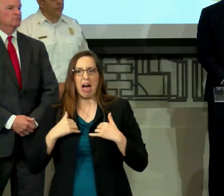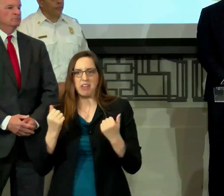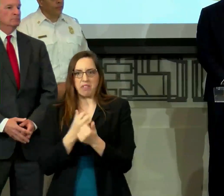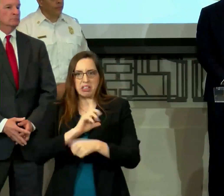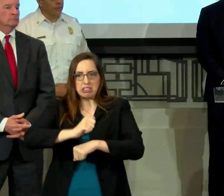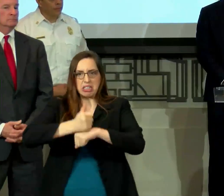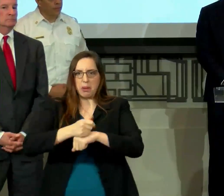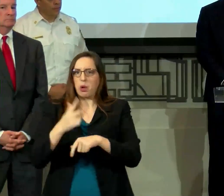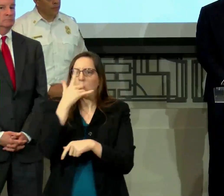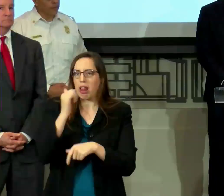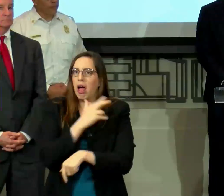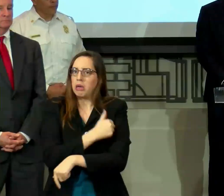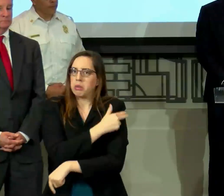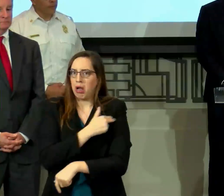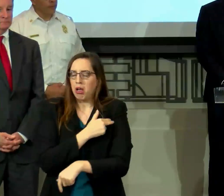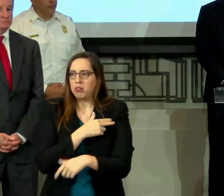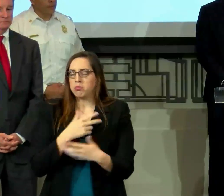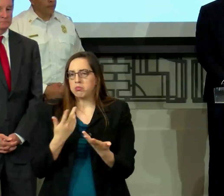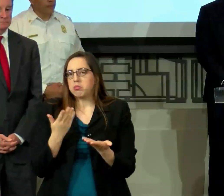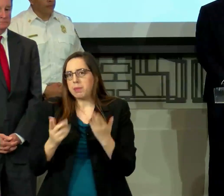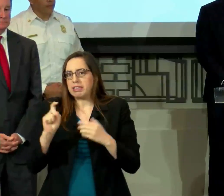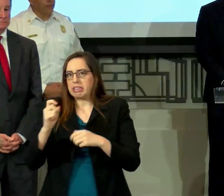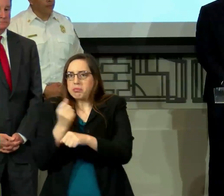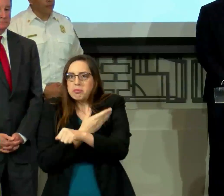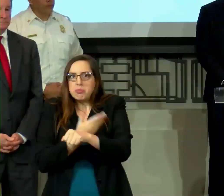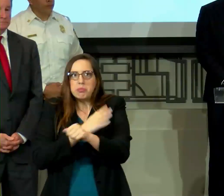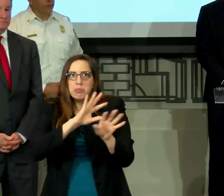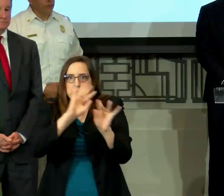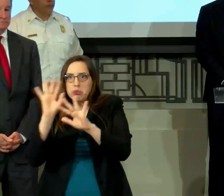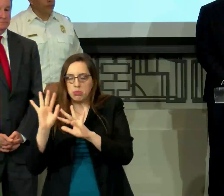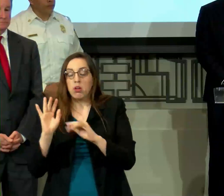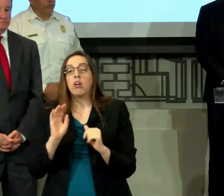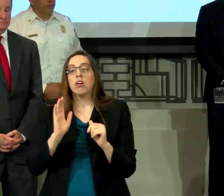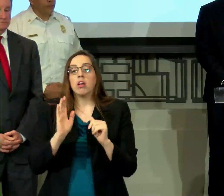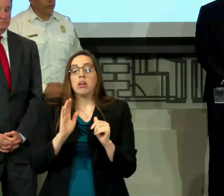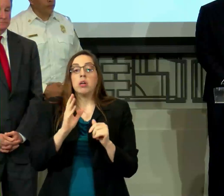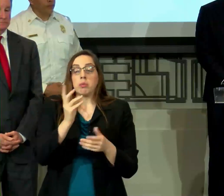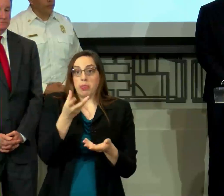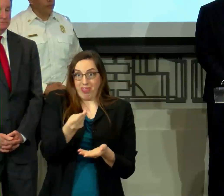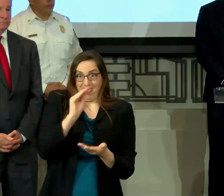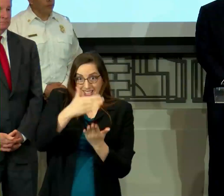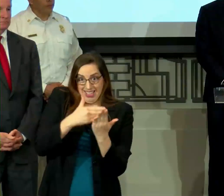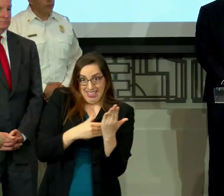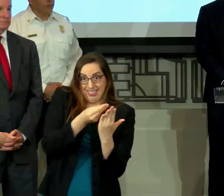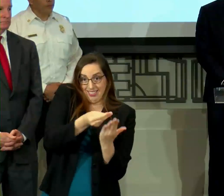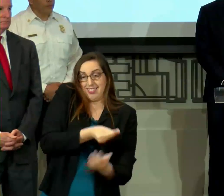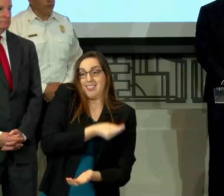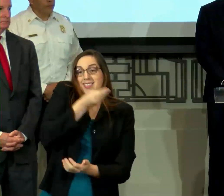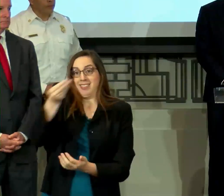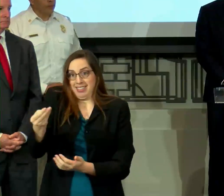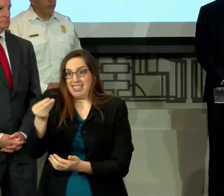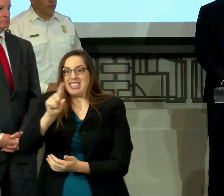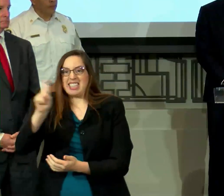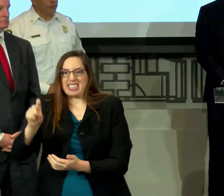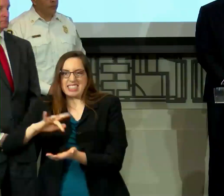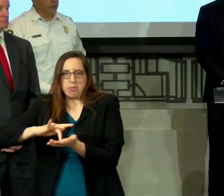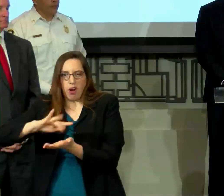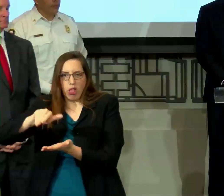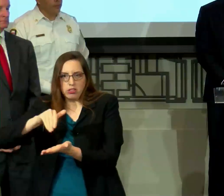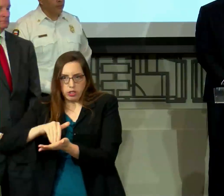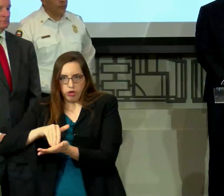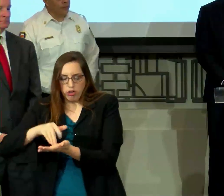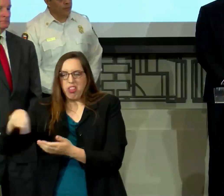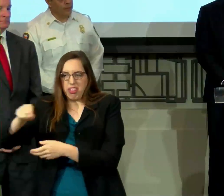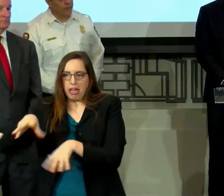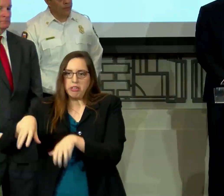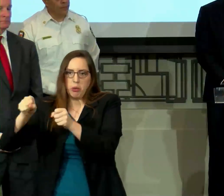in place, or may need to be rehabbed. But then we pass those over to the Texas Medical Center, and then they take it